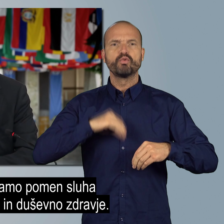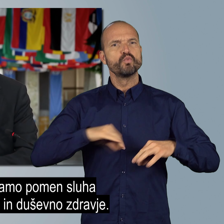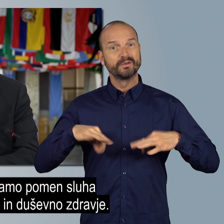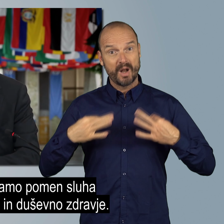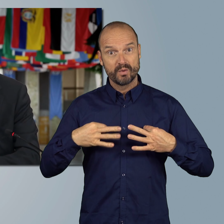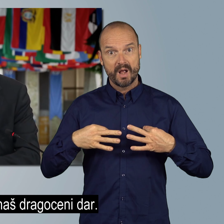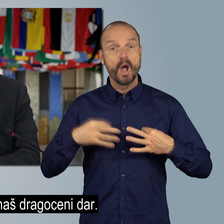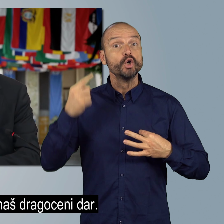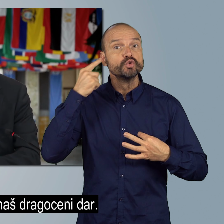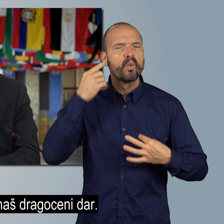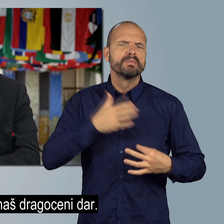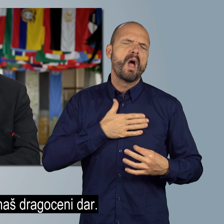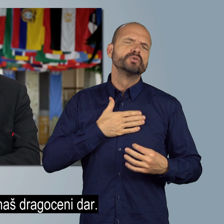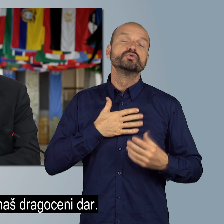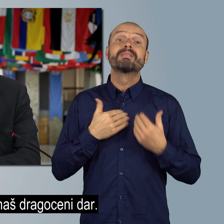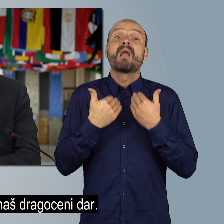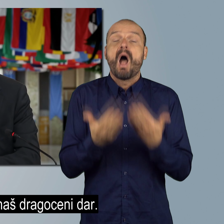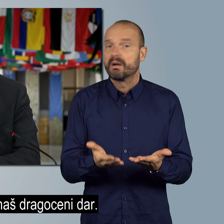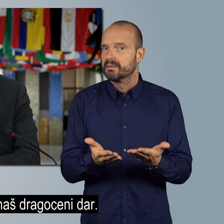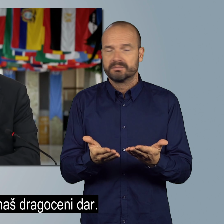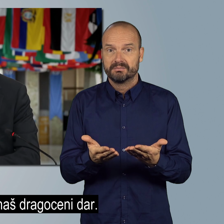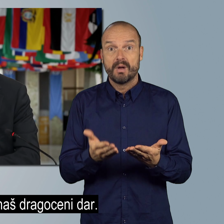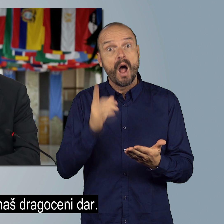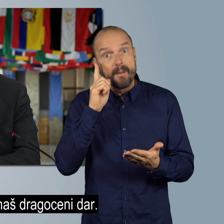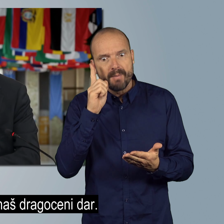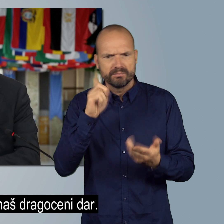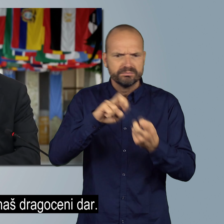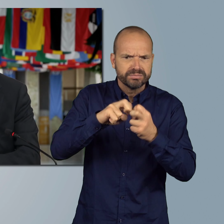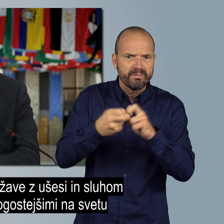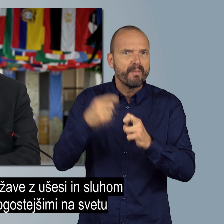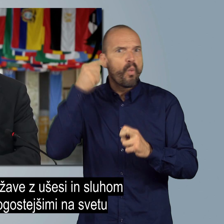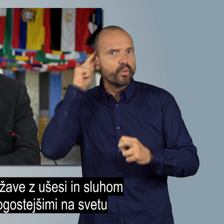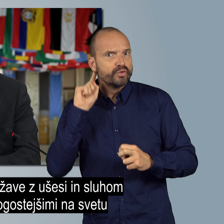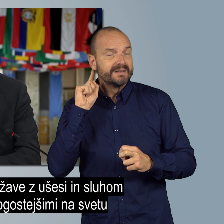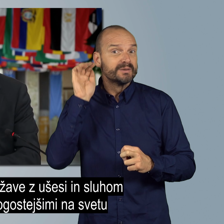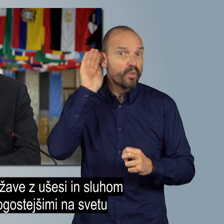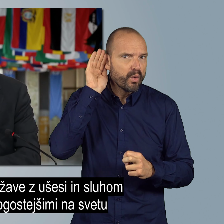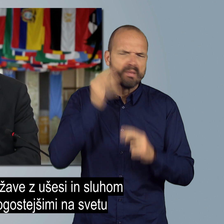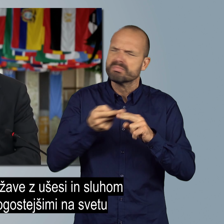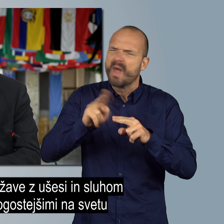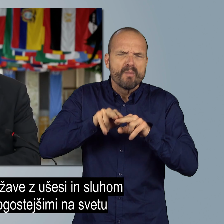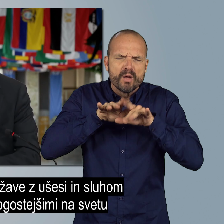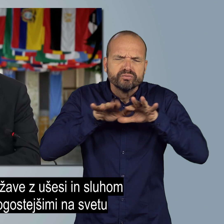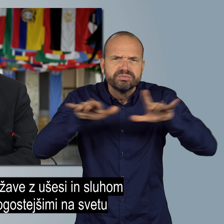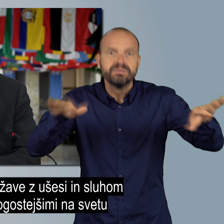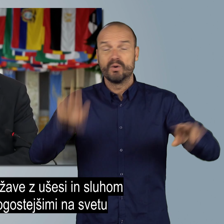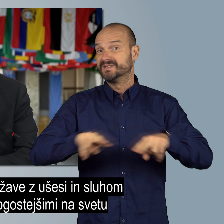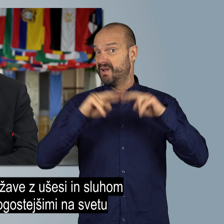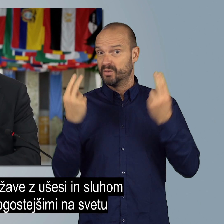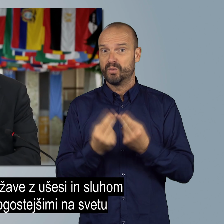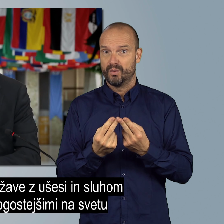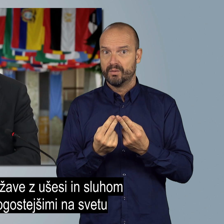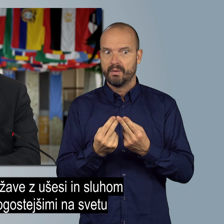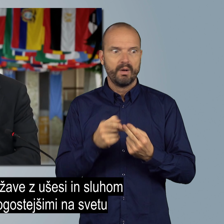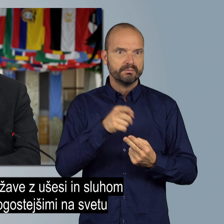health. Our hearing is a precious gift. Yet, ear and hearing problems